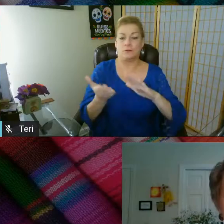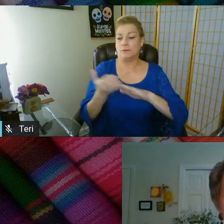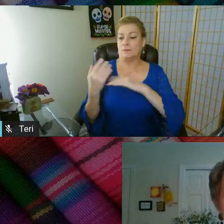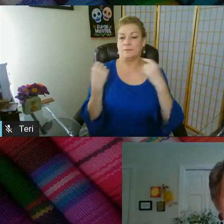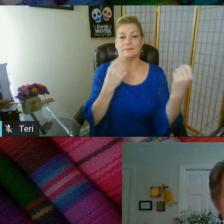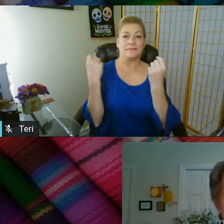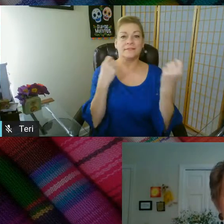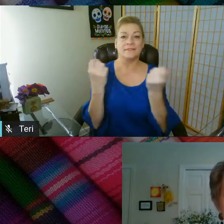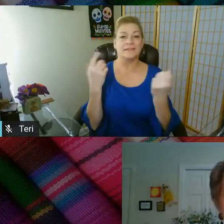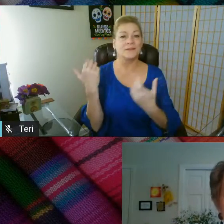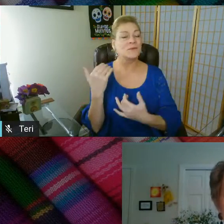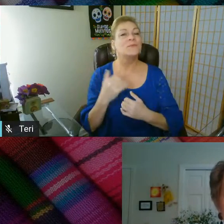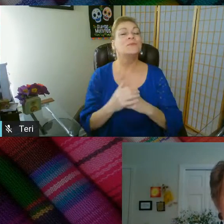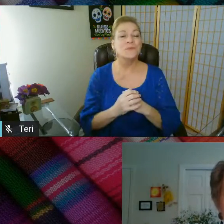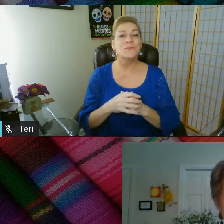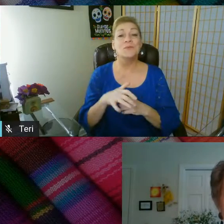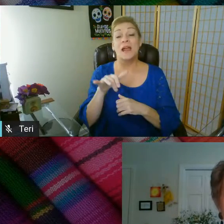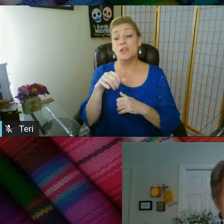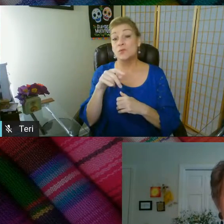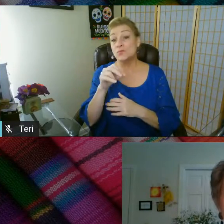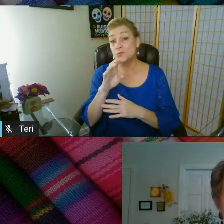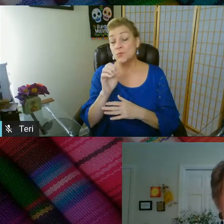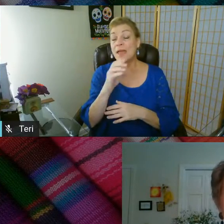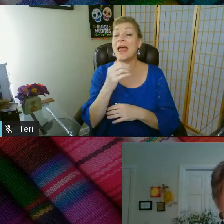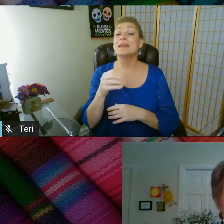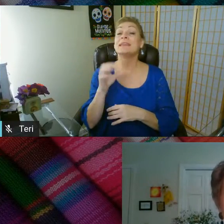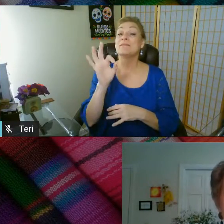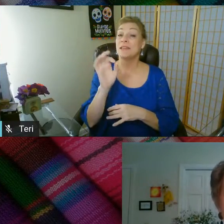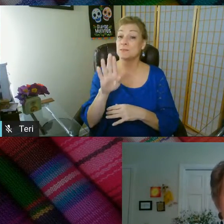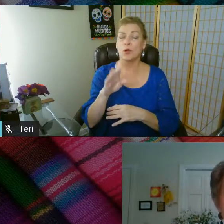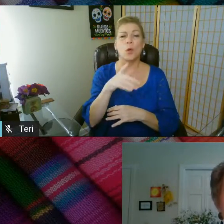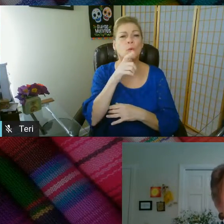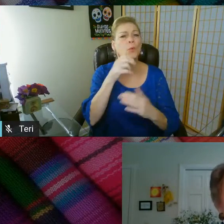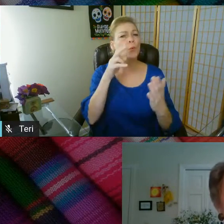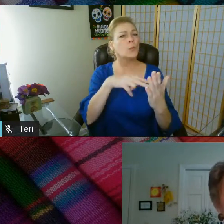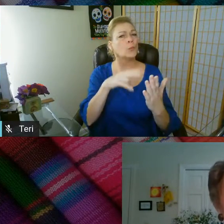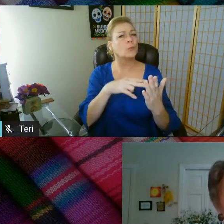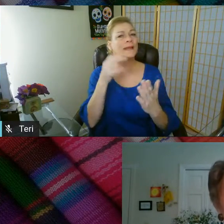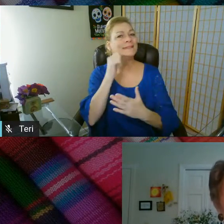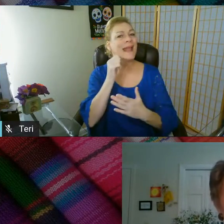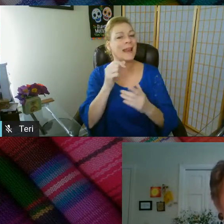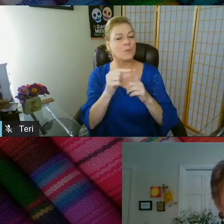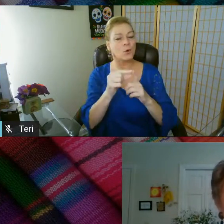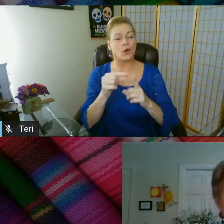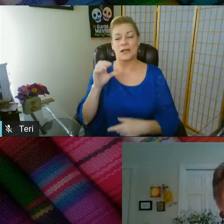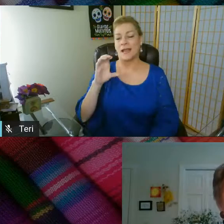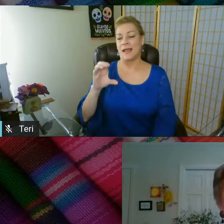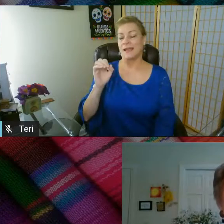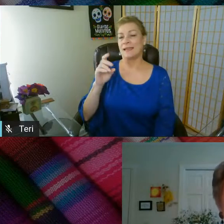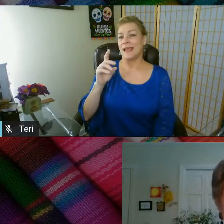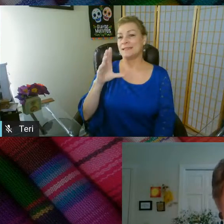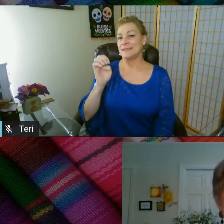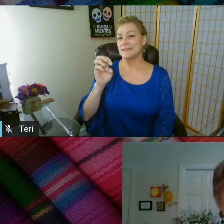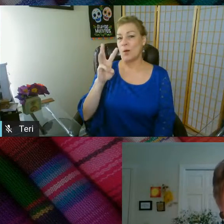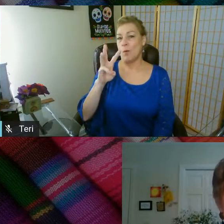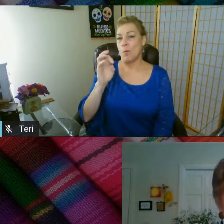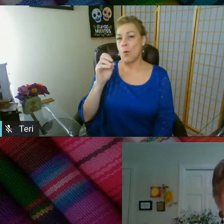on Facebook and on YouTube. And Carrie, tell us who's reading the Daily Word today. Candace Volkin, one of our prayer